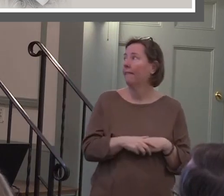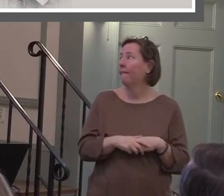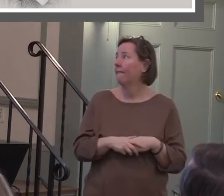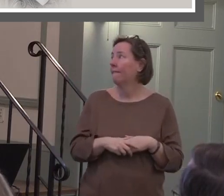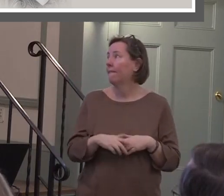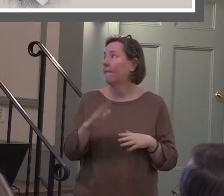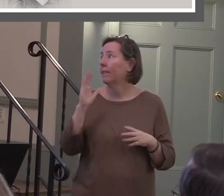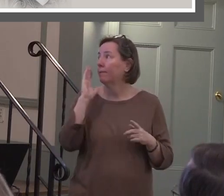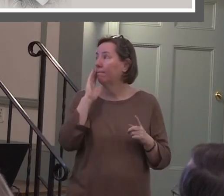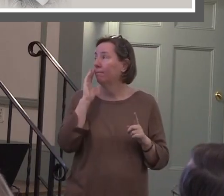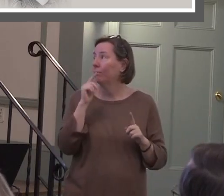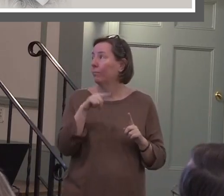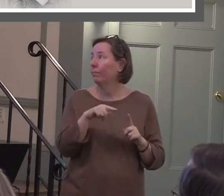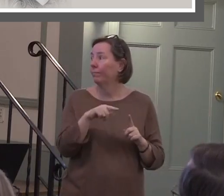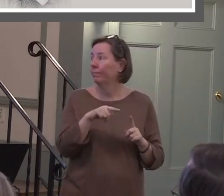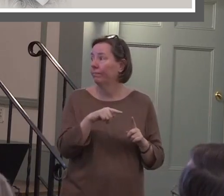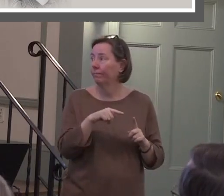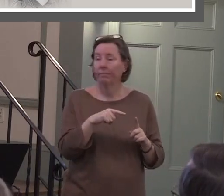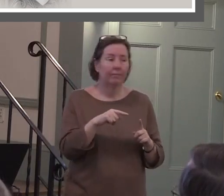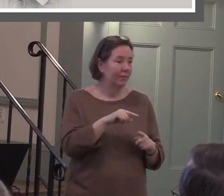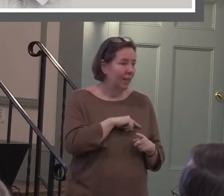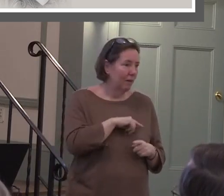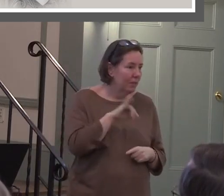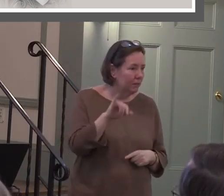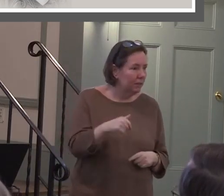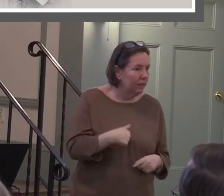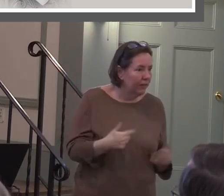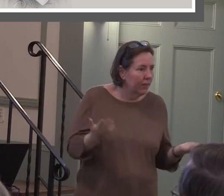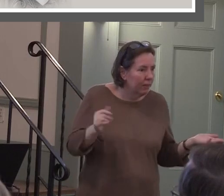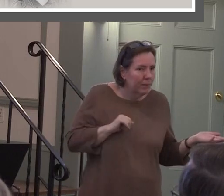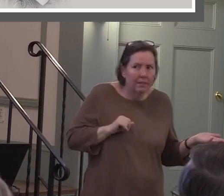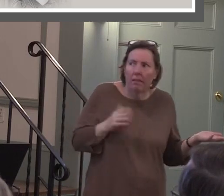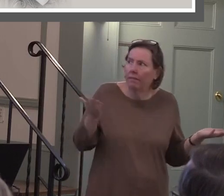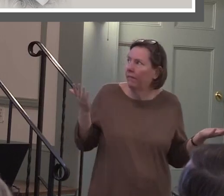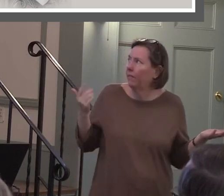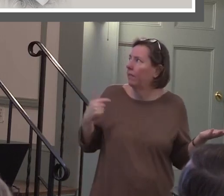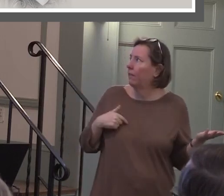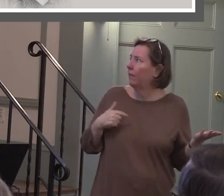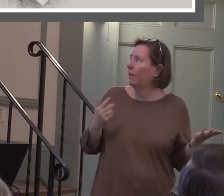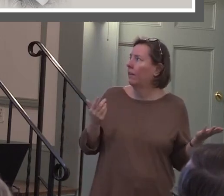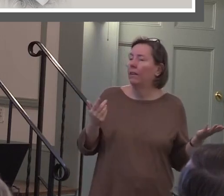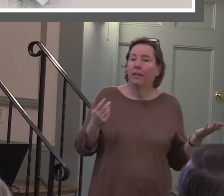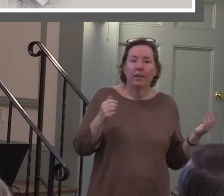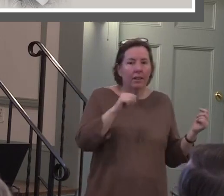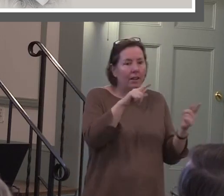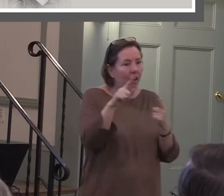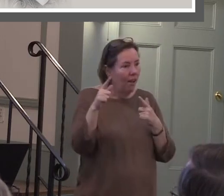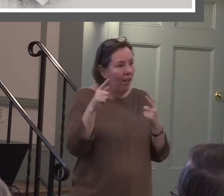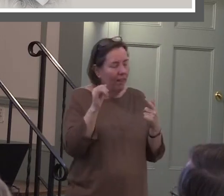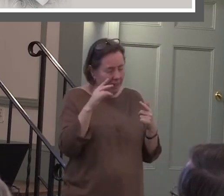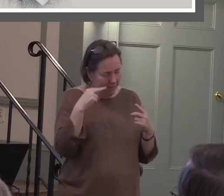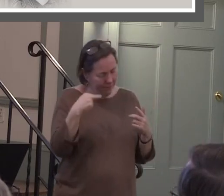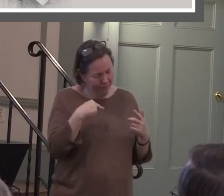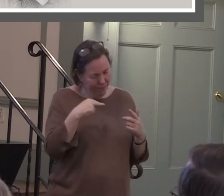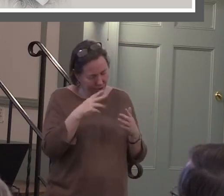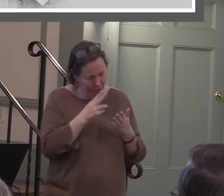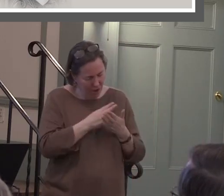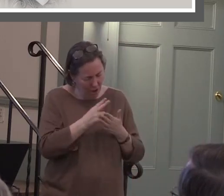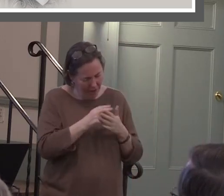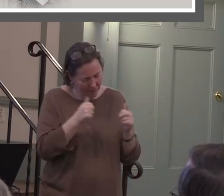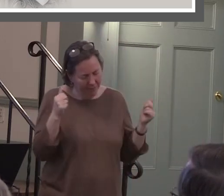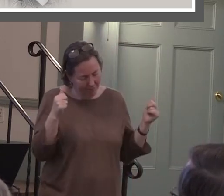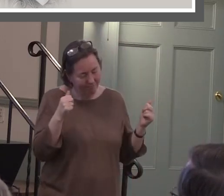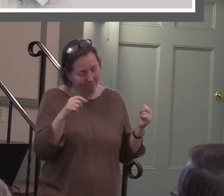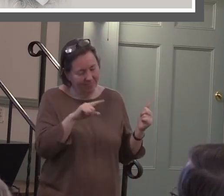And you know, I'm guilty of that. I bet if we're all honest, we're all guilty of that.